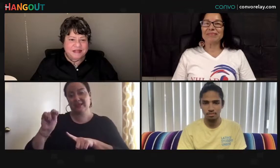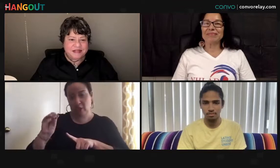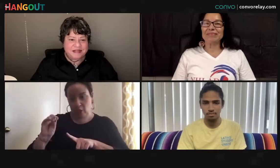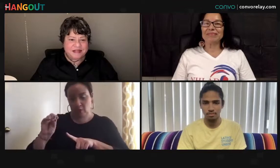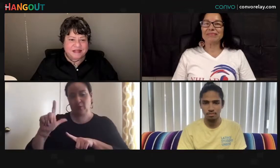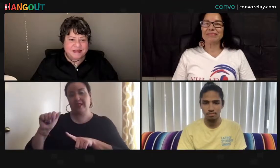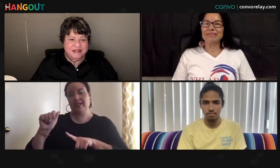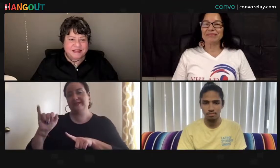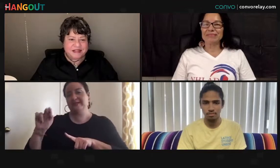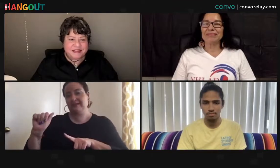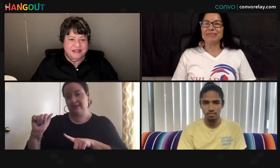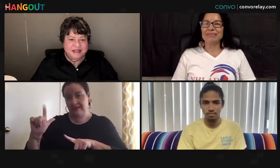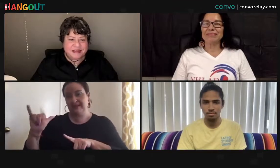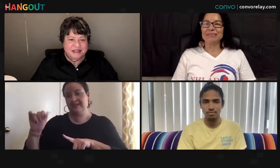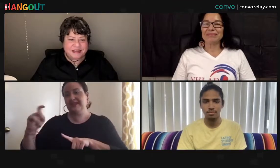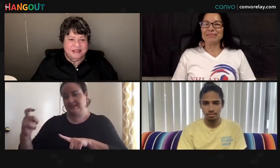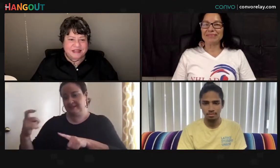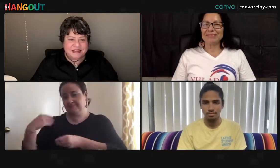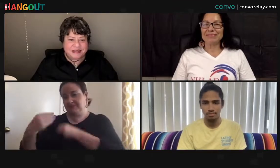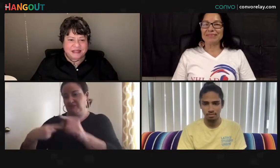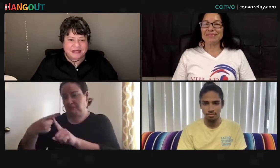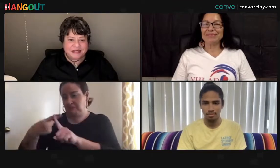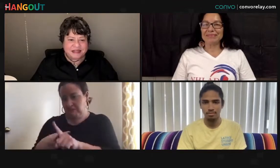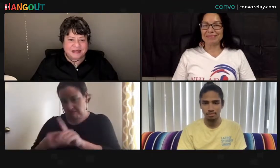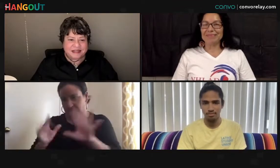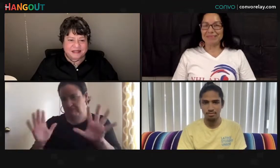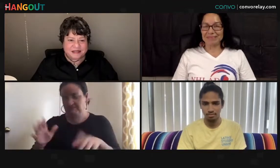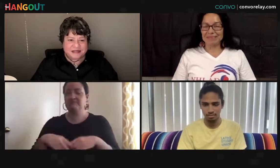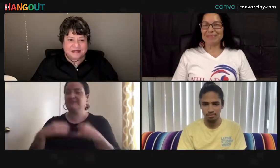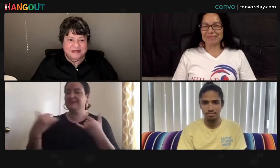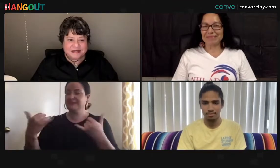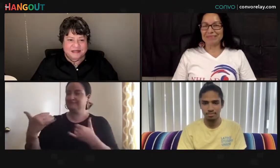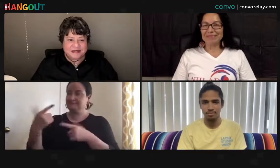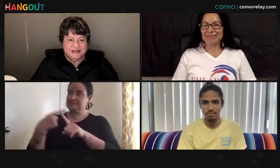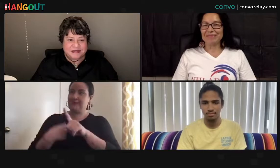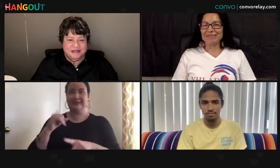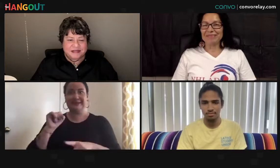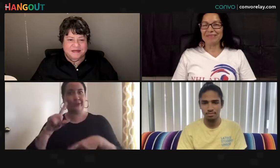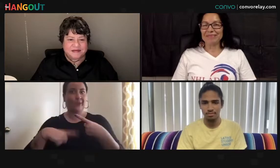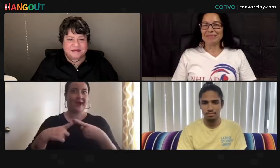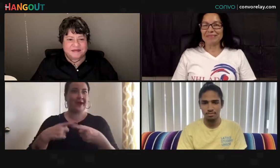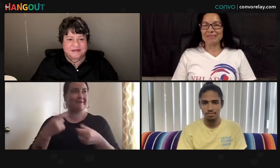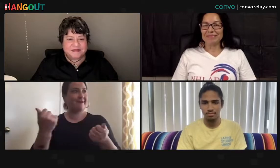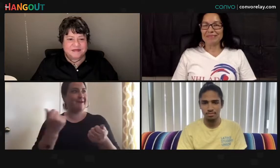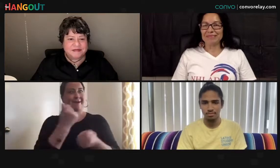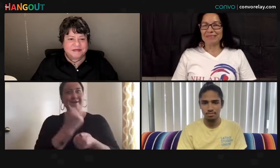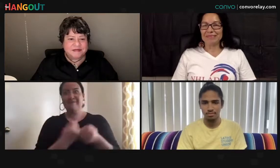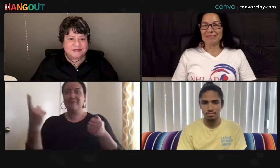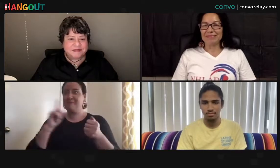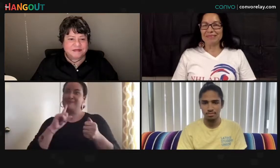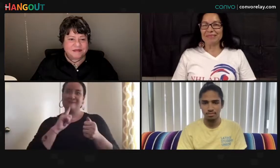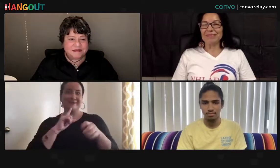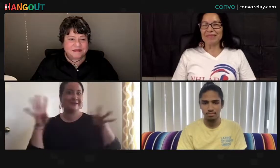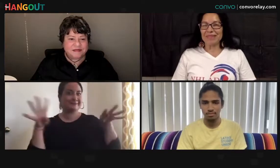Hispanic, Latino, Latinx Heritage Month. This is the month when